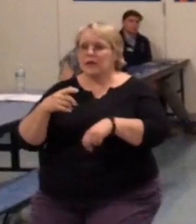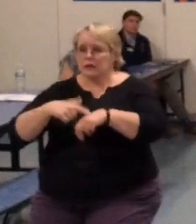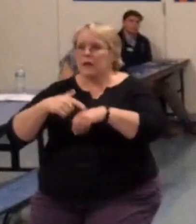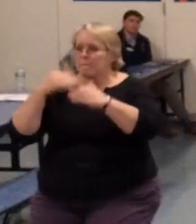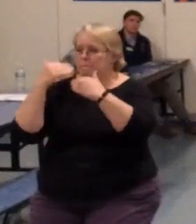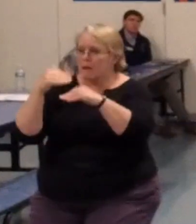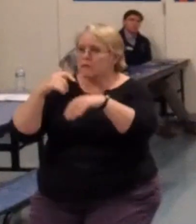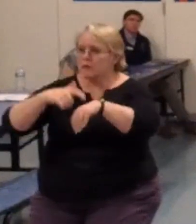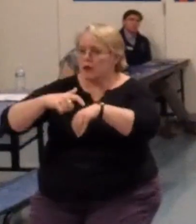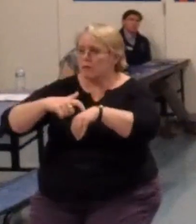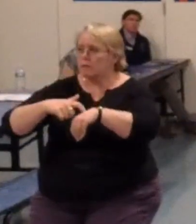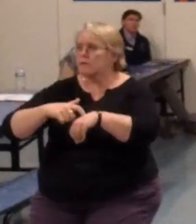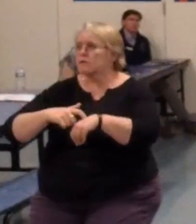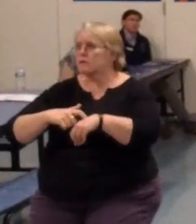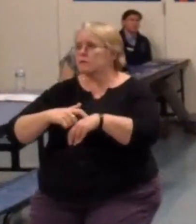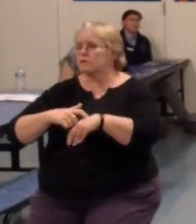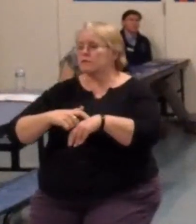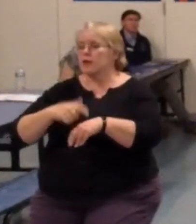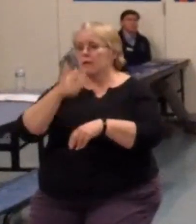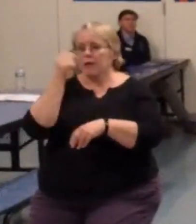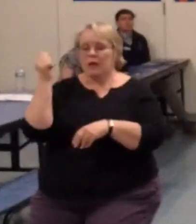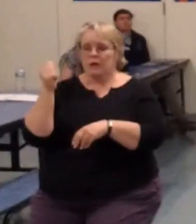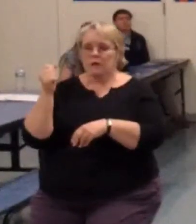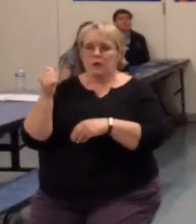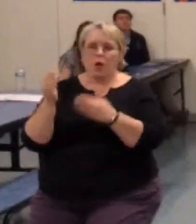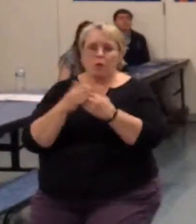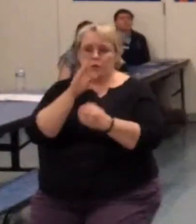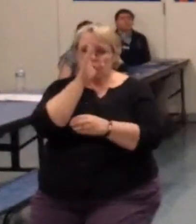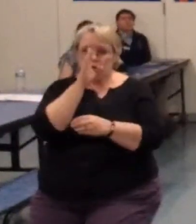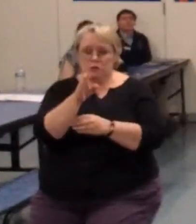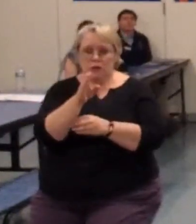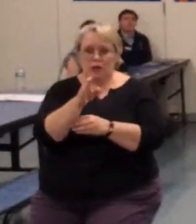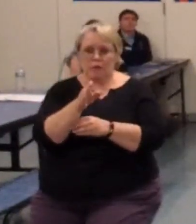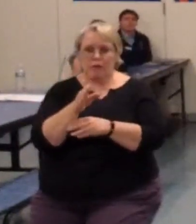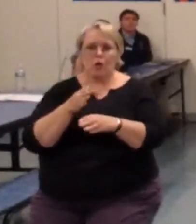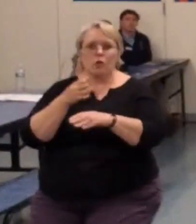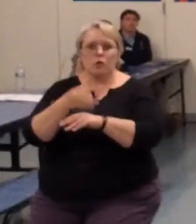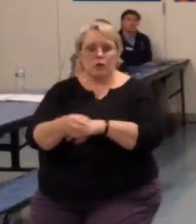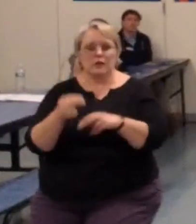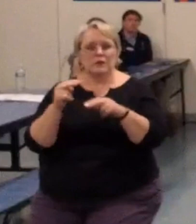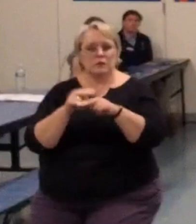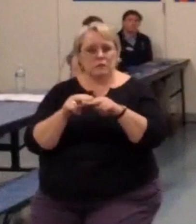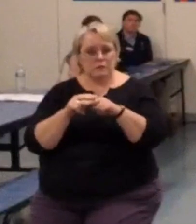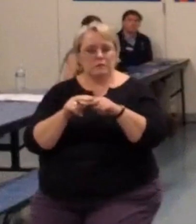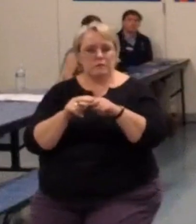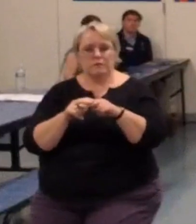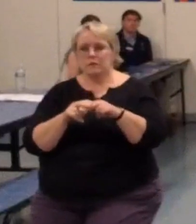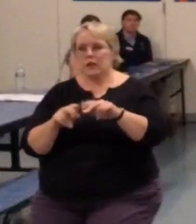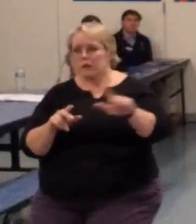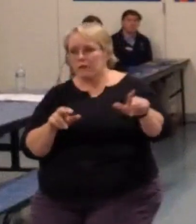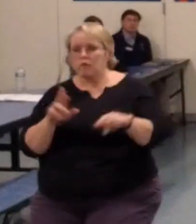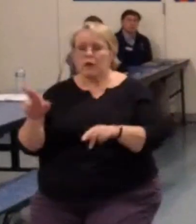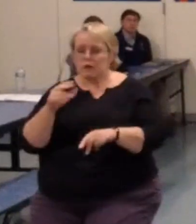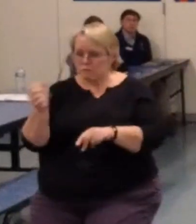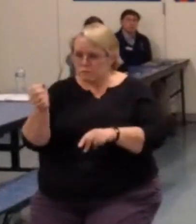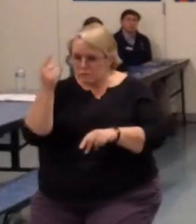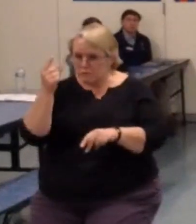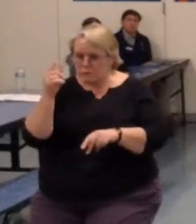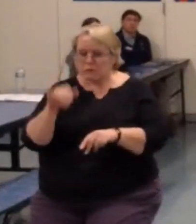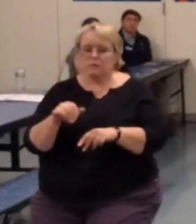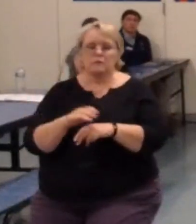a minimum, because it is almost straight, and once they get across the tracks, it could, like he said, go left and right. I understand